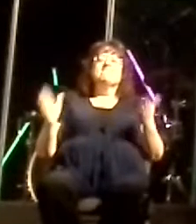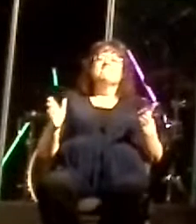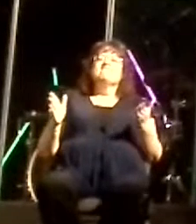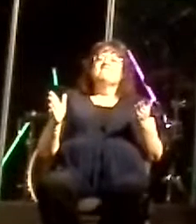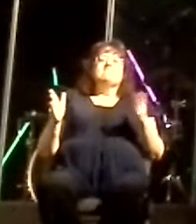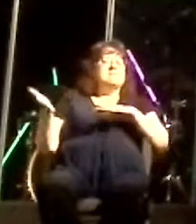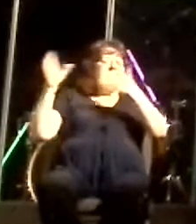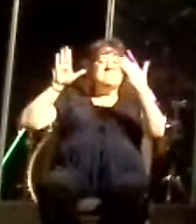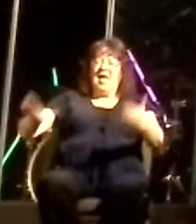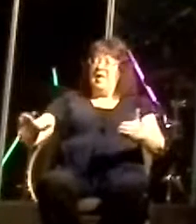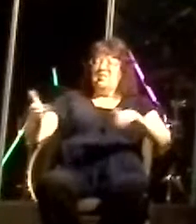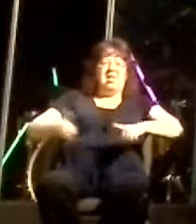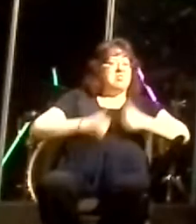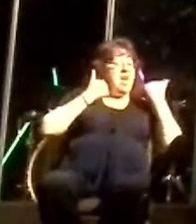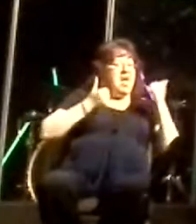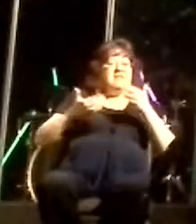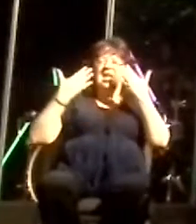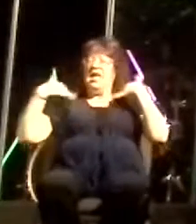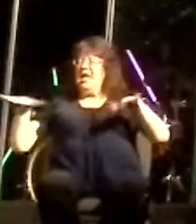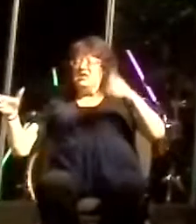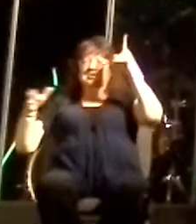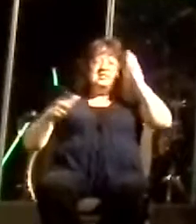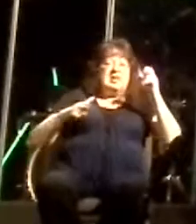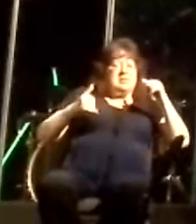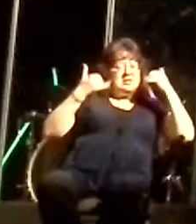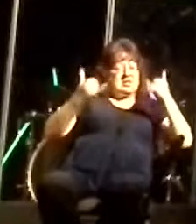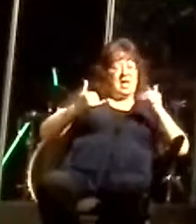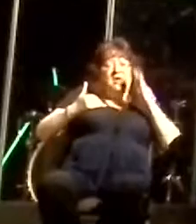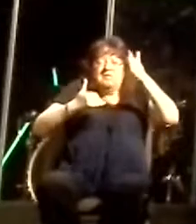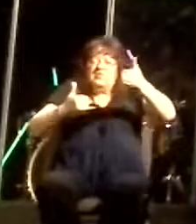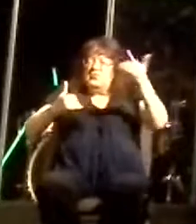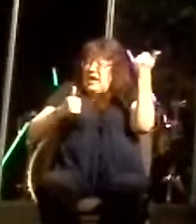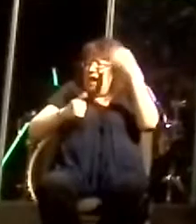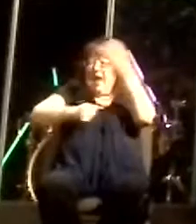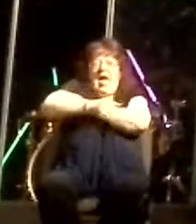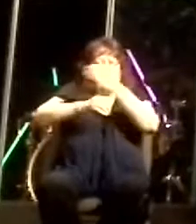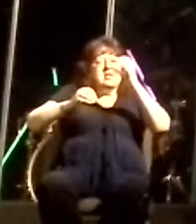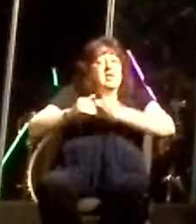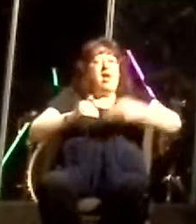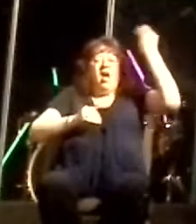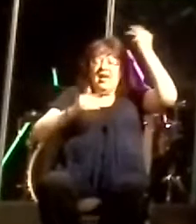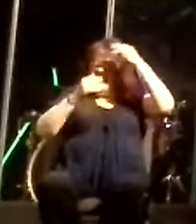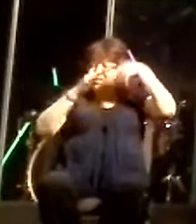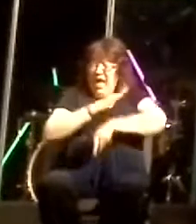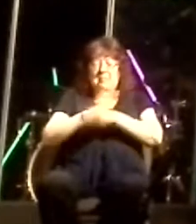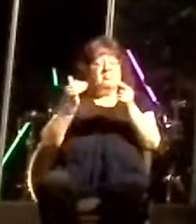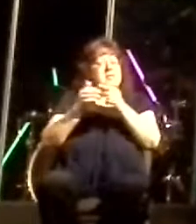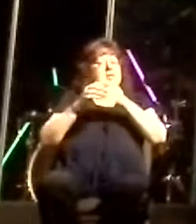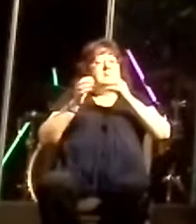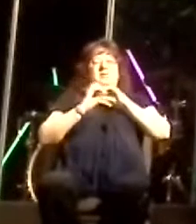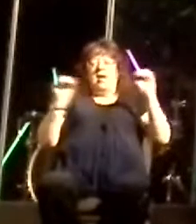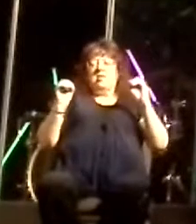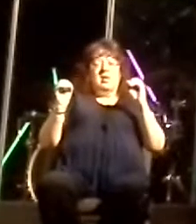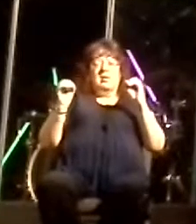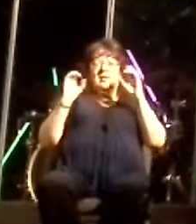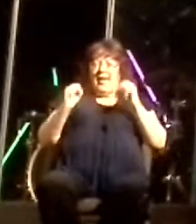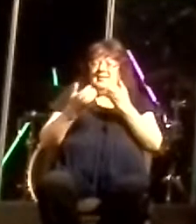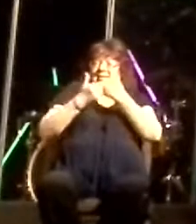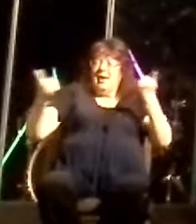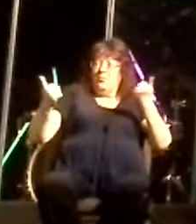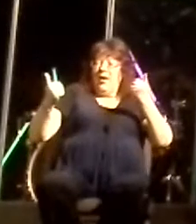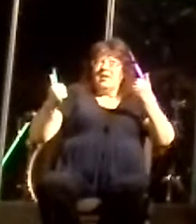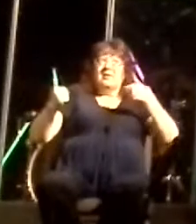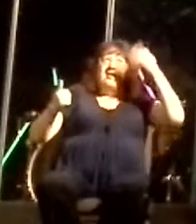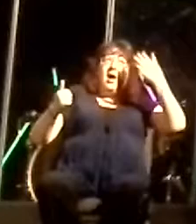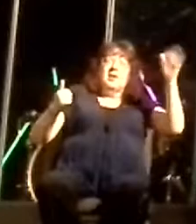I am convinced that neither death nor life, angels, demons, present, future, any powers, height or depth, anything else at all creation will be able to separate